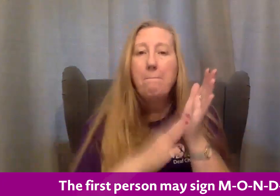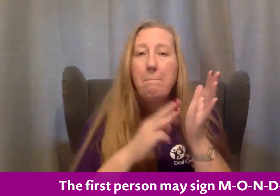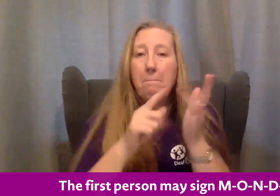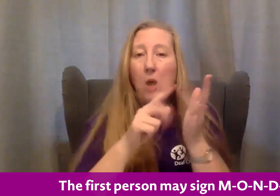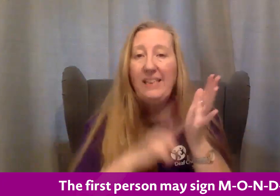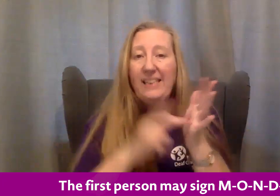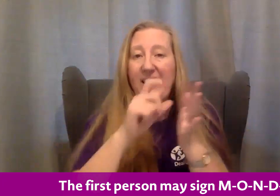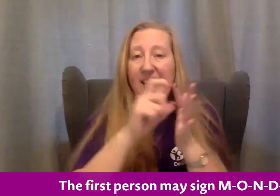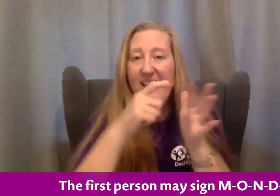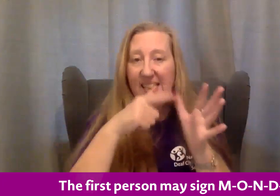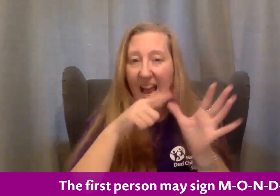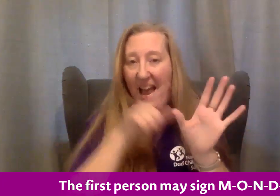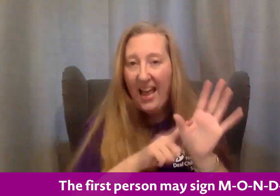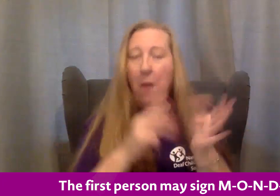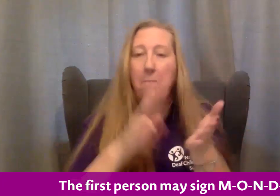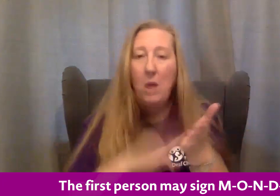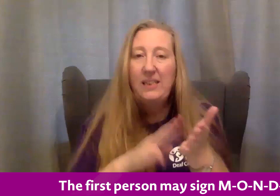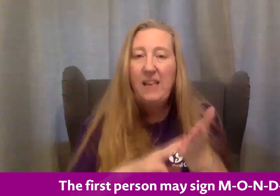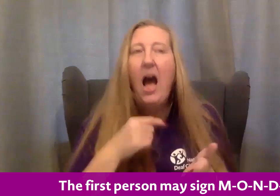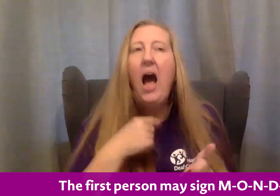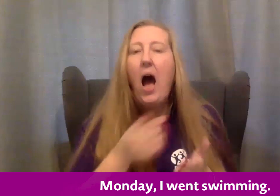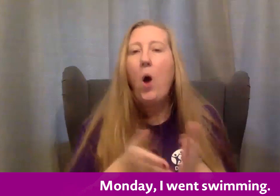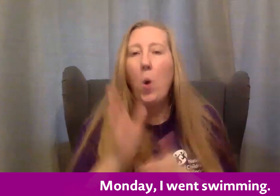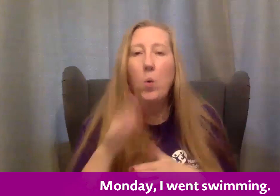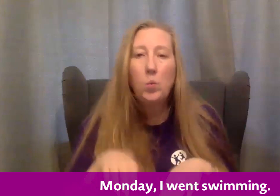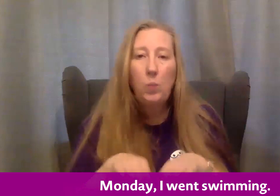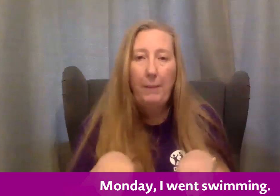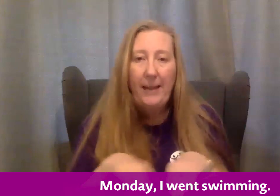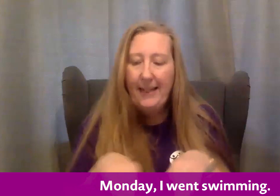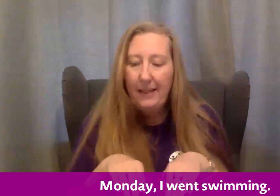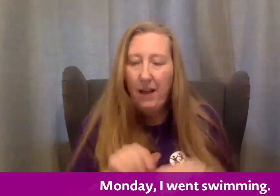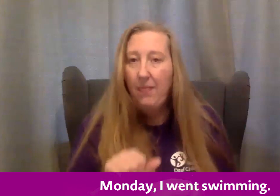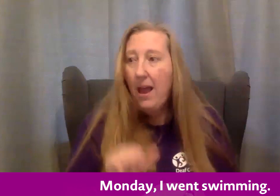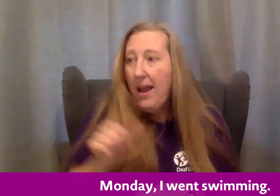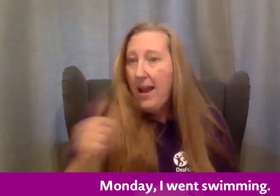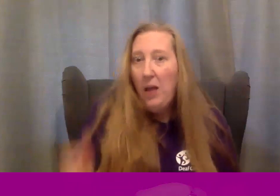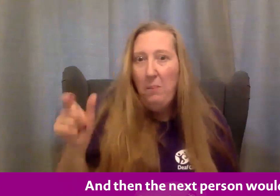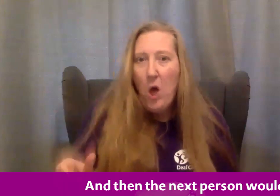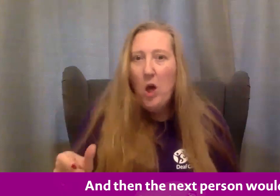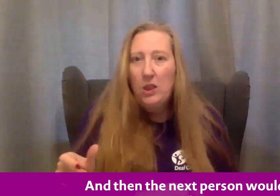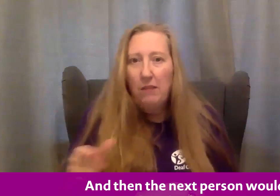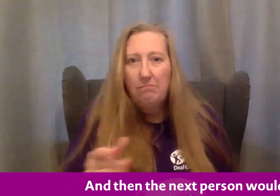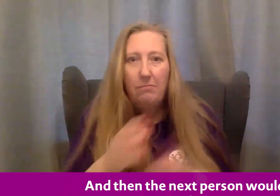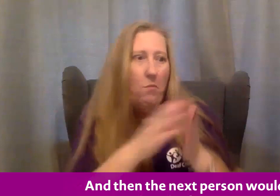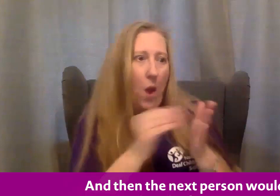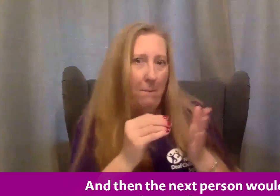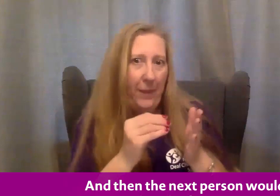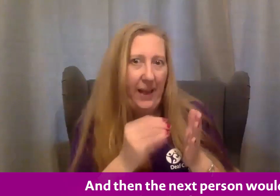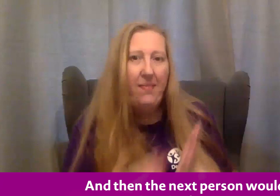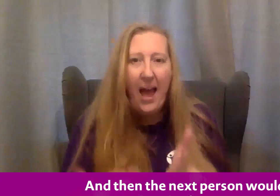M. O. N. D. A. Y. Monday. I went swimming. And then the next person would